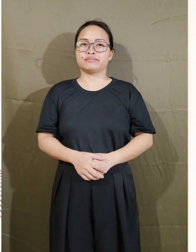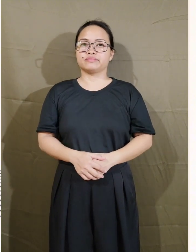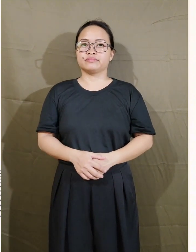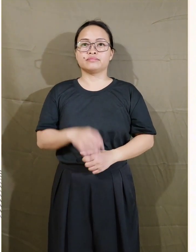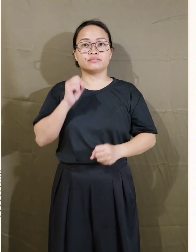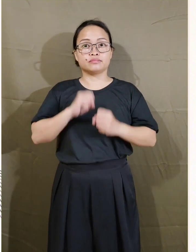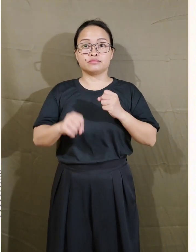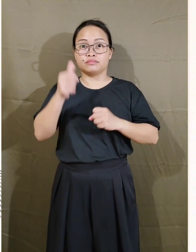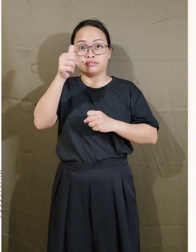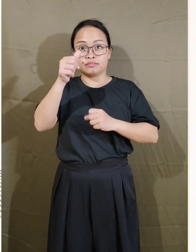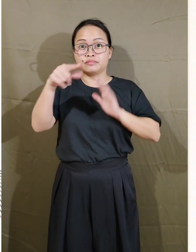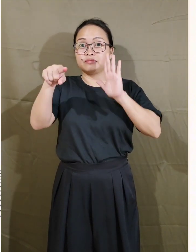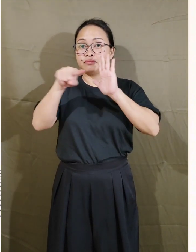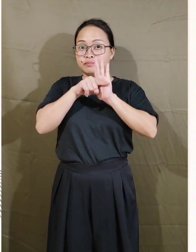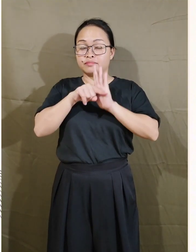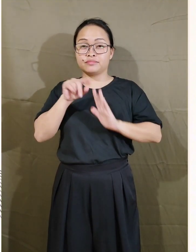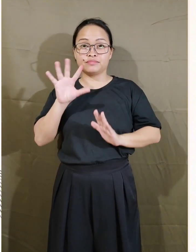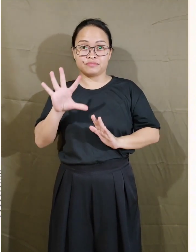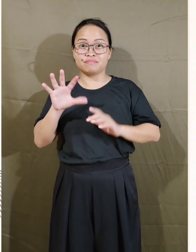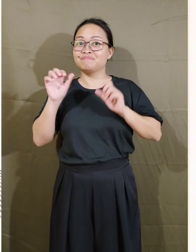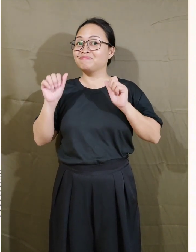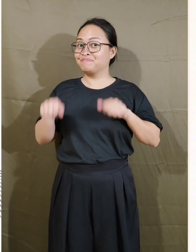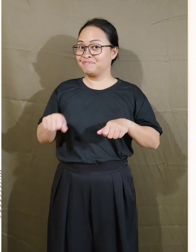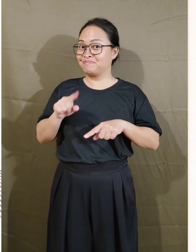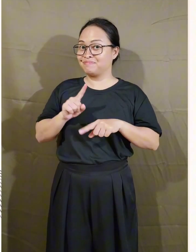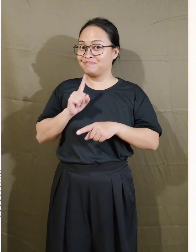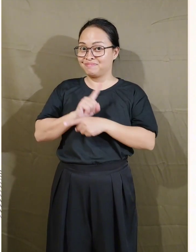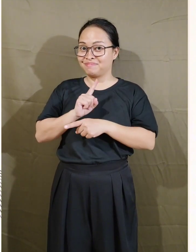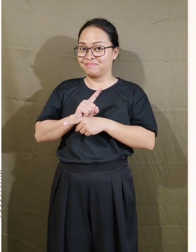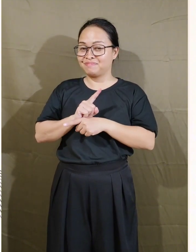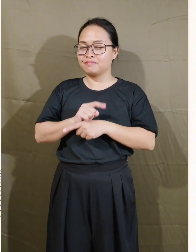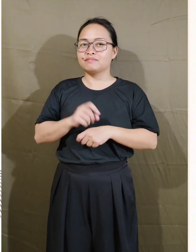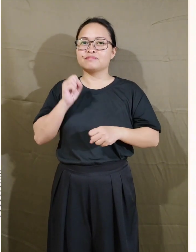Alright, so 10 minus 5 is already possible.